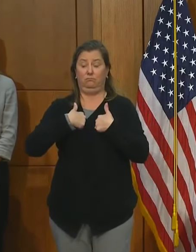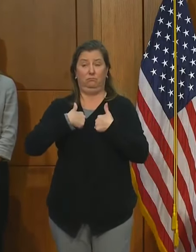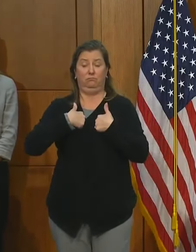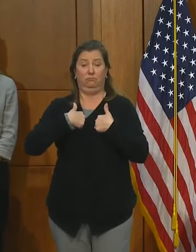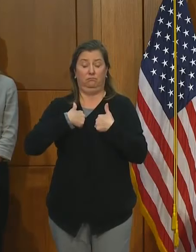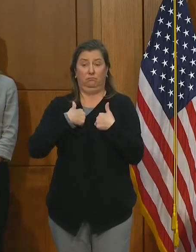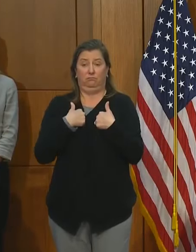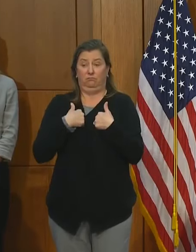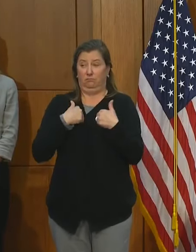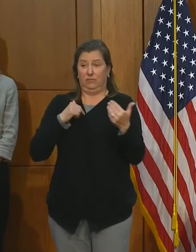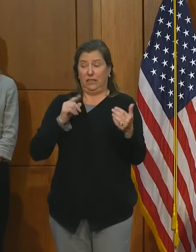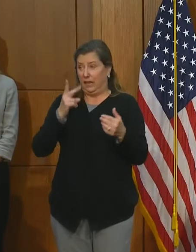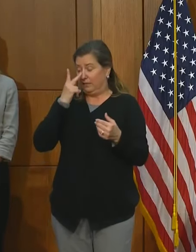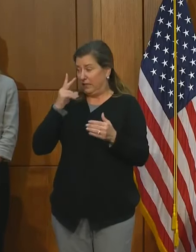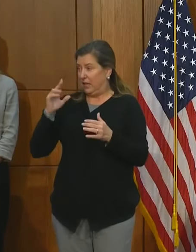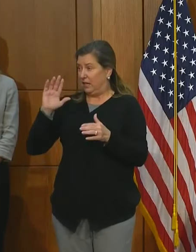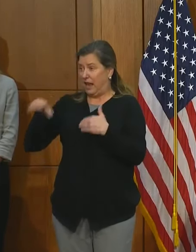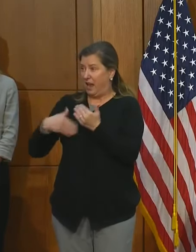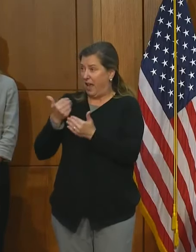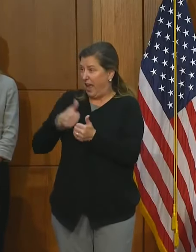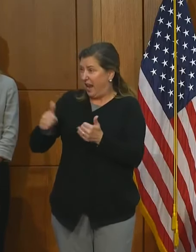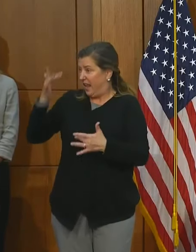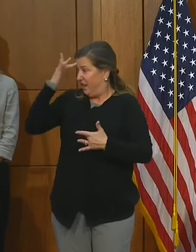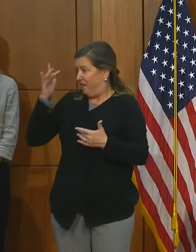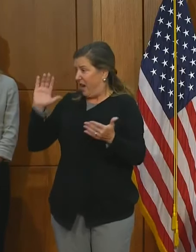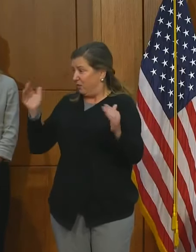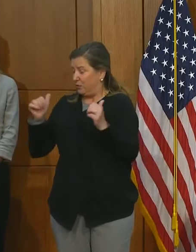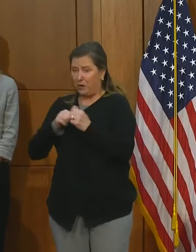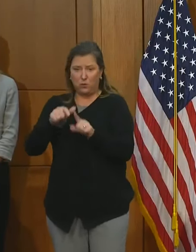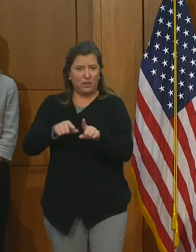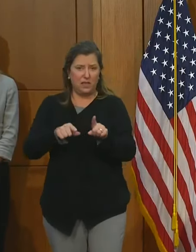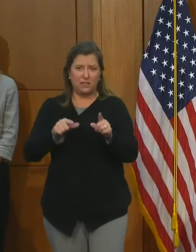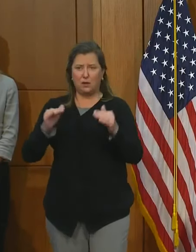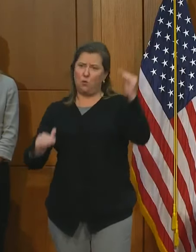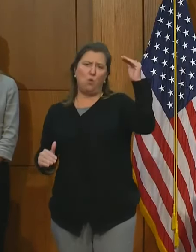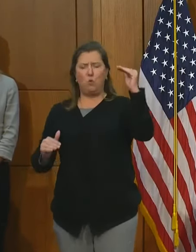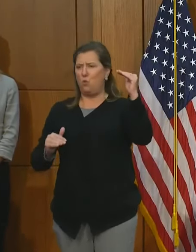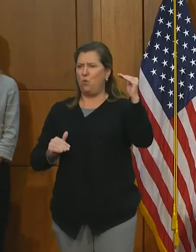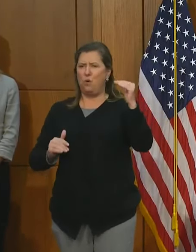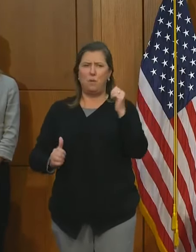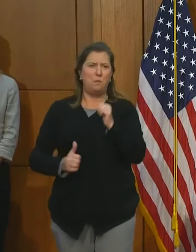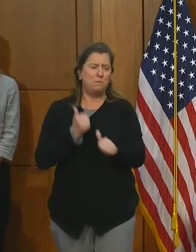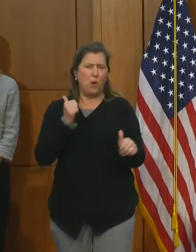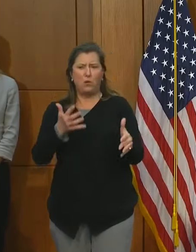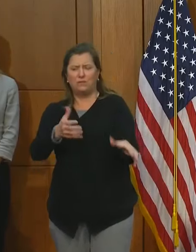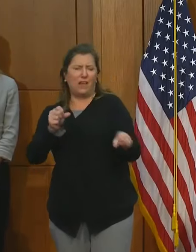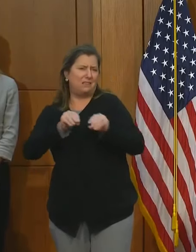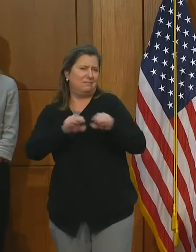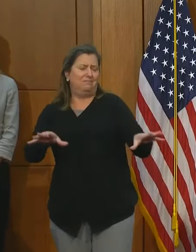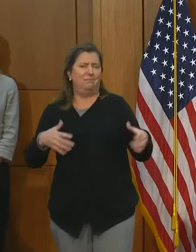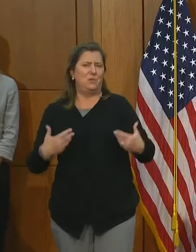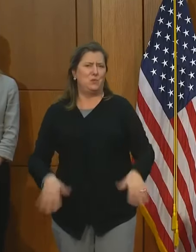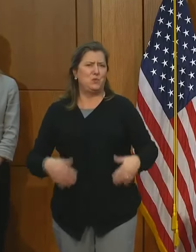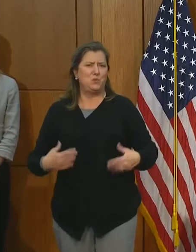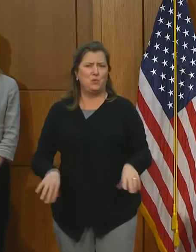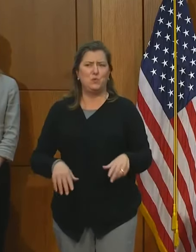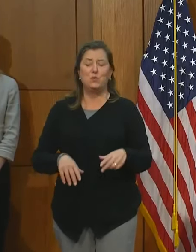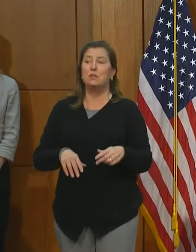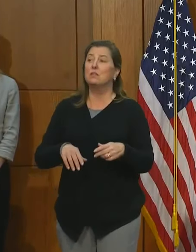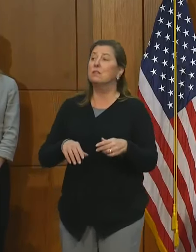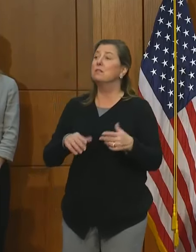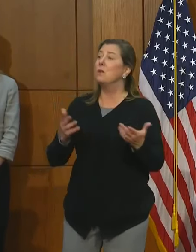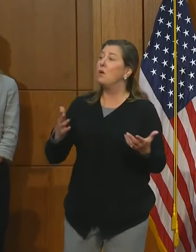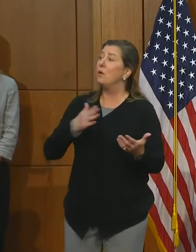any pathogen that acts like this, that is as contagious as this is. So the message, as we